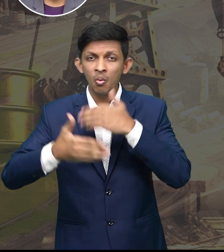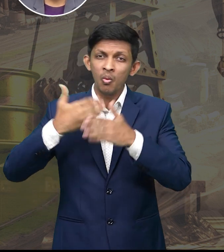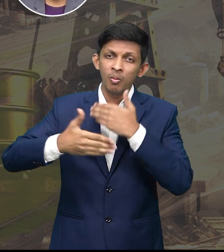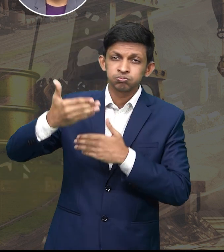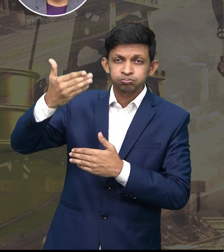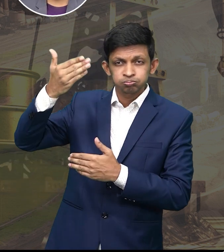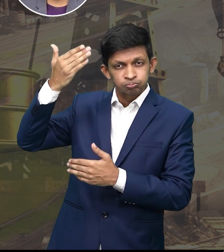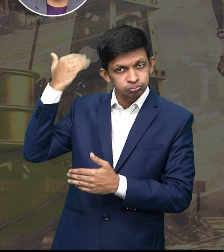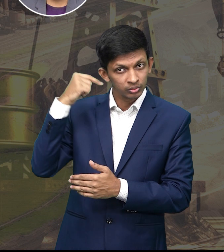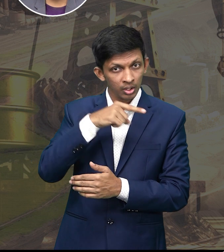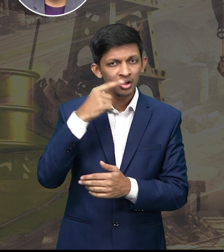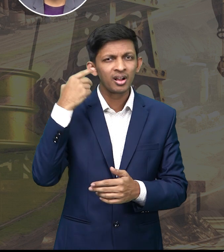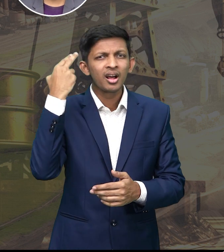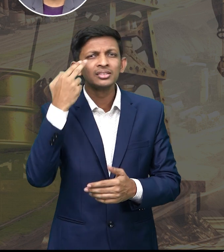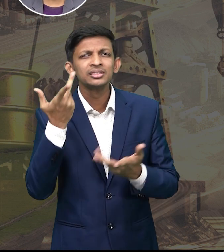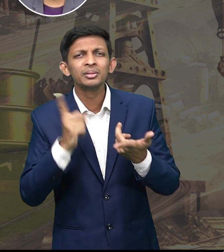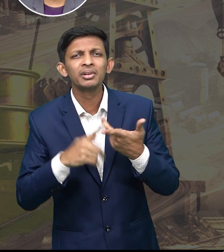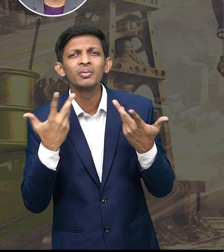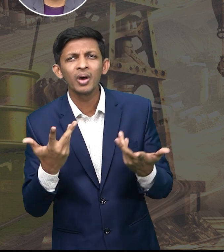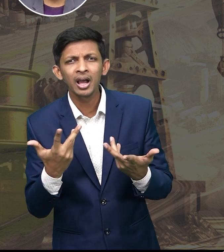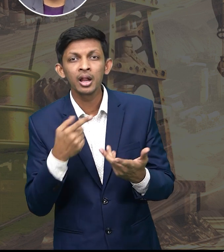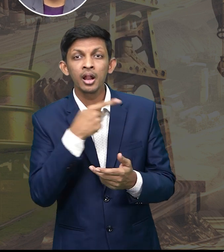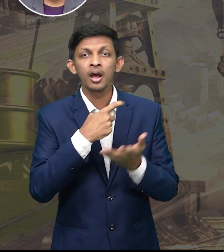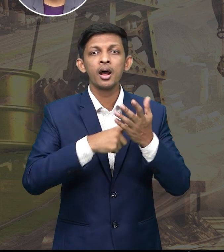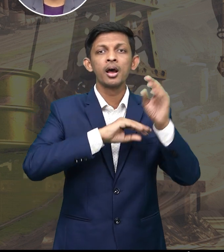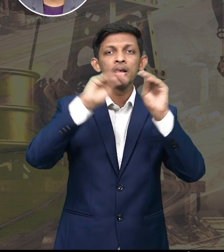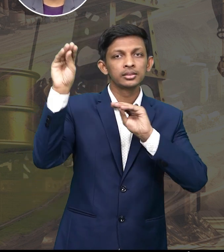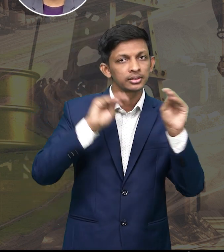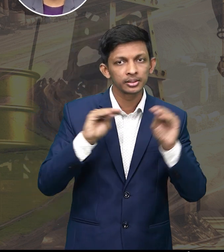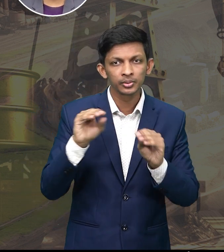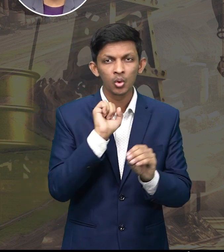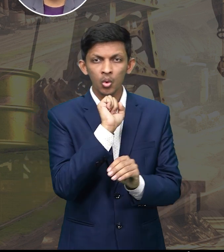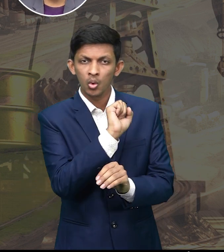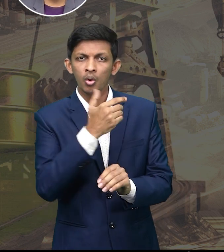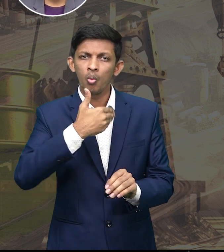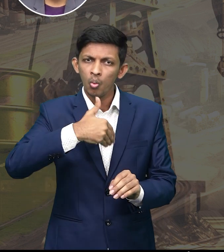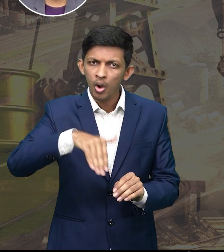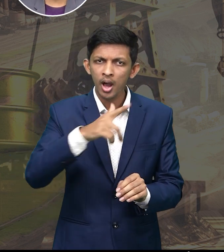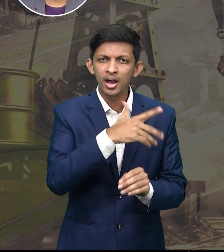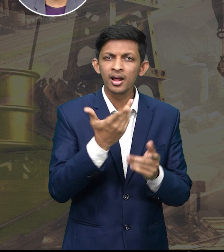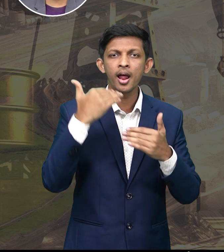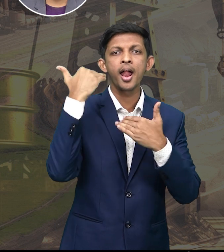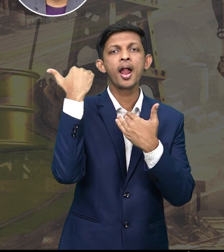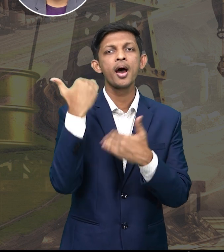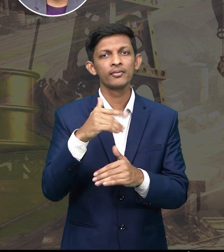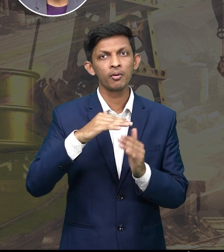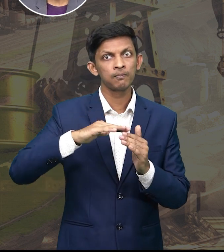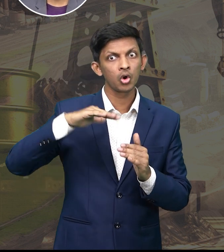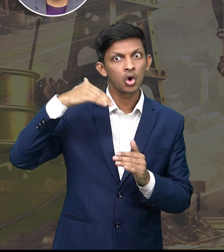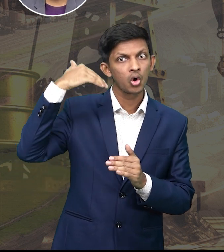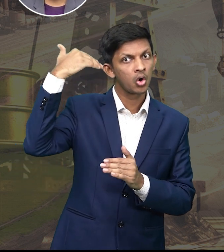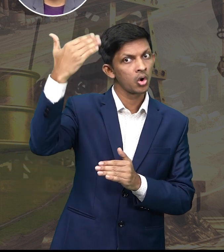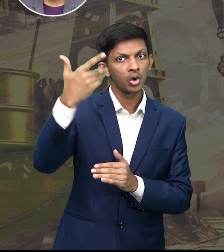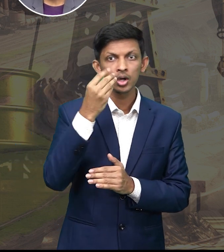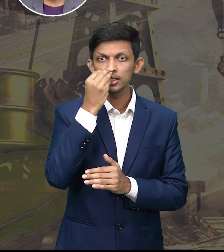ago, and hence these are resources that will be exhausted in the future,